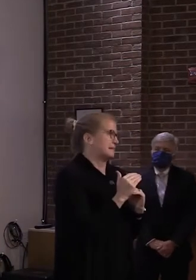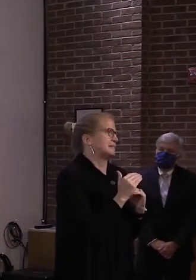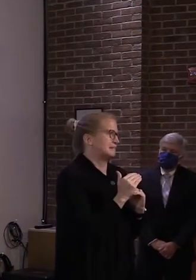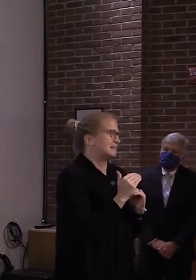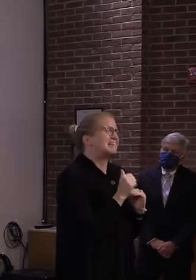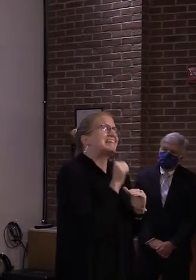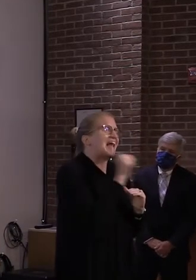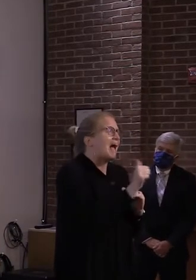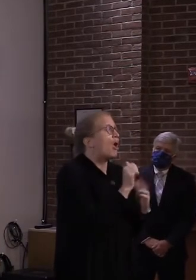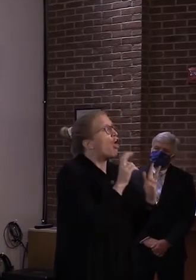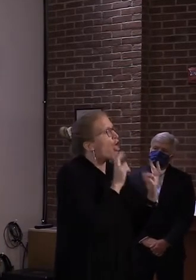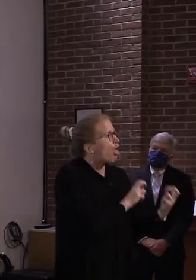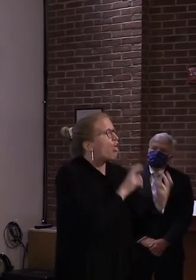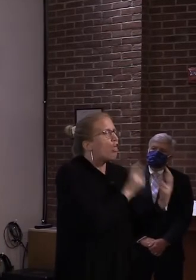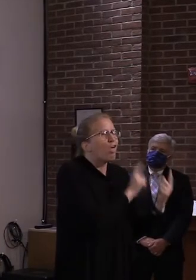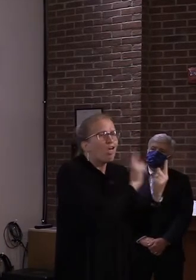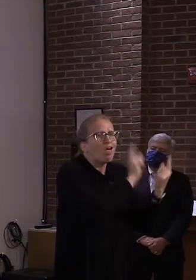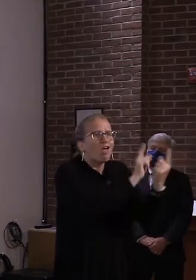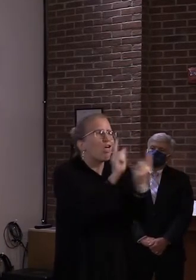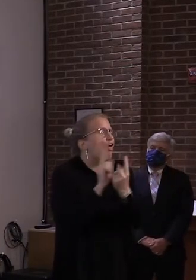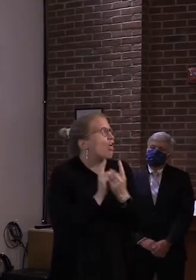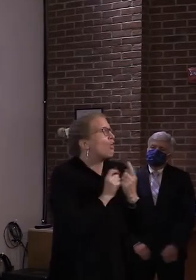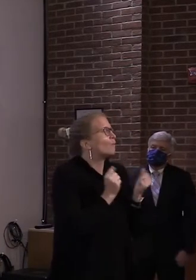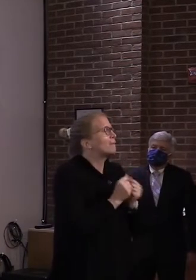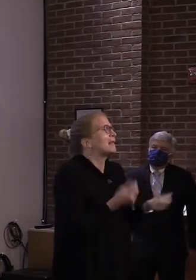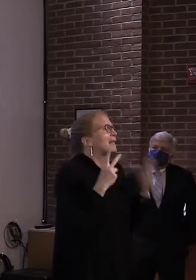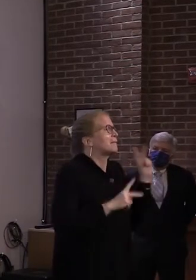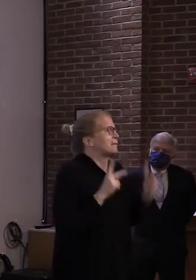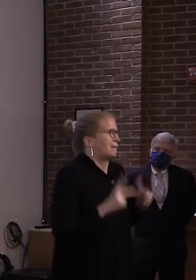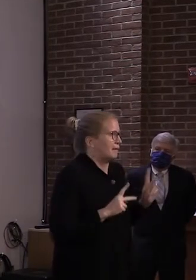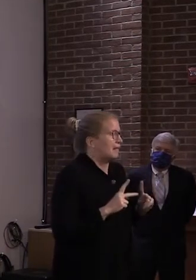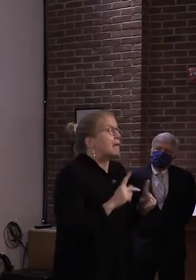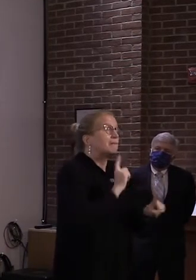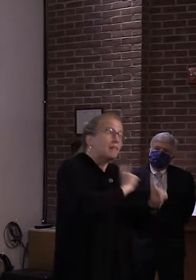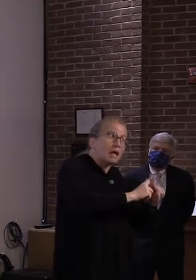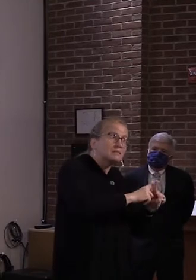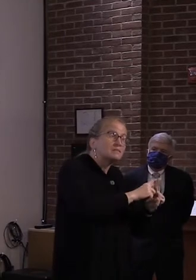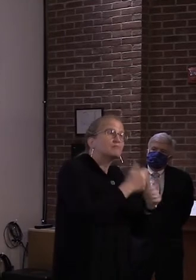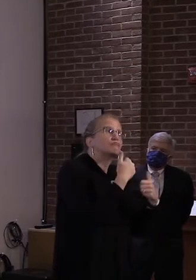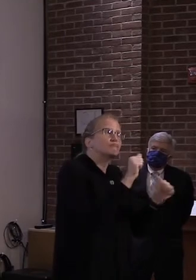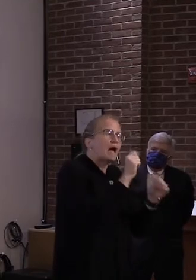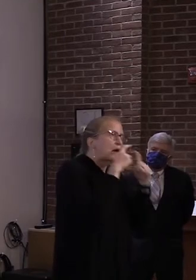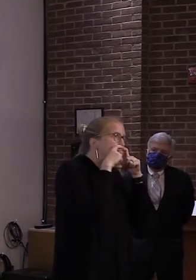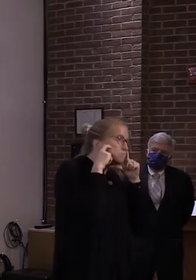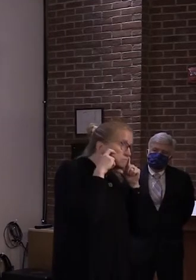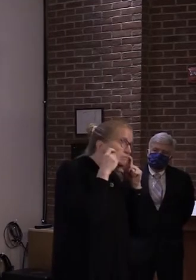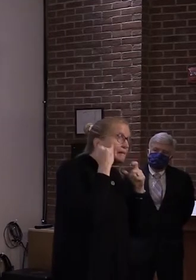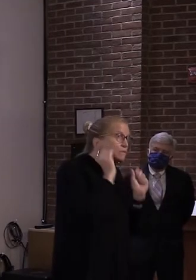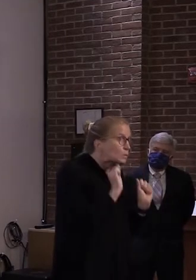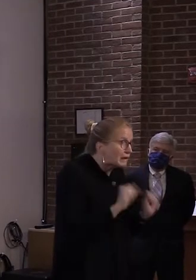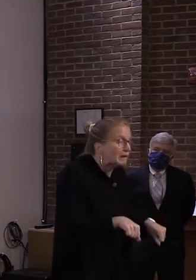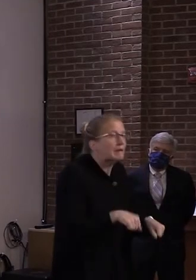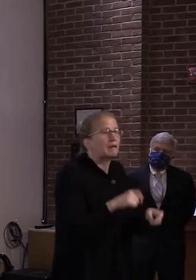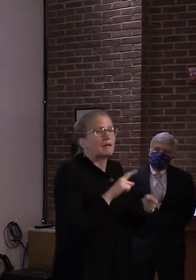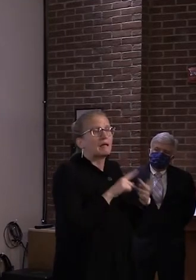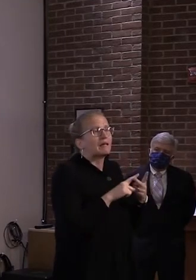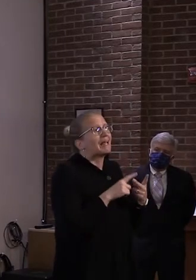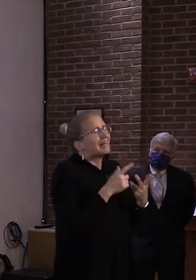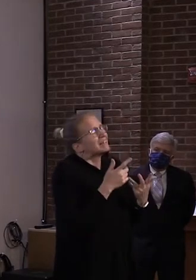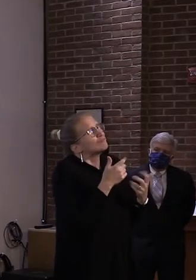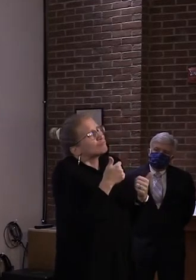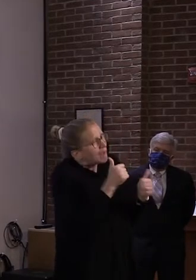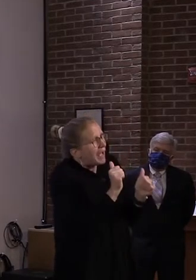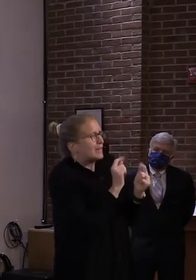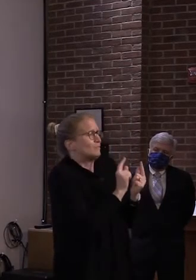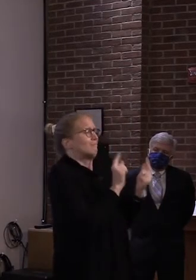minimum. And certainly use facial covering and as much physical distancing as is reasonable